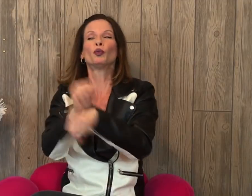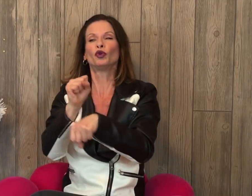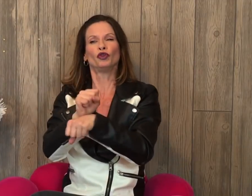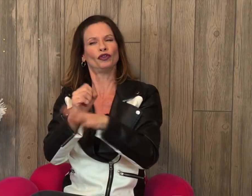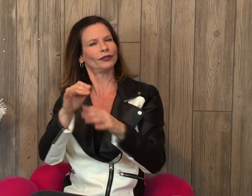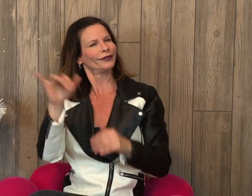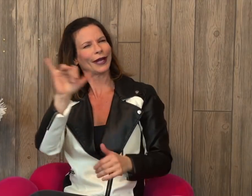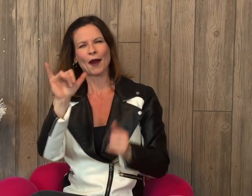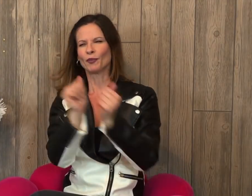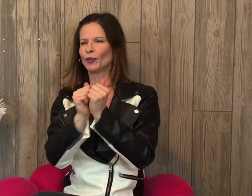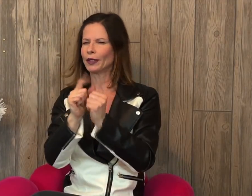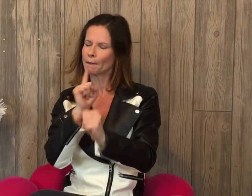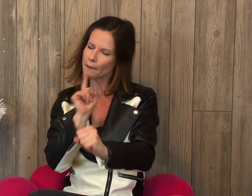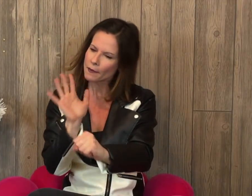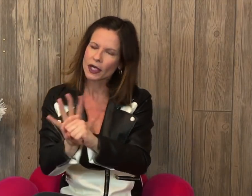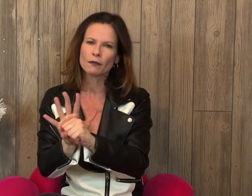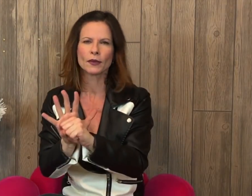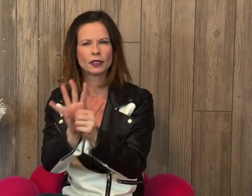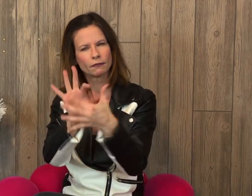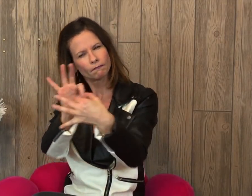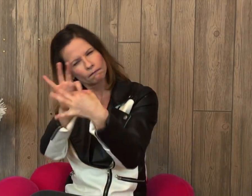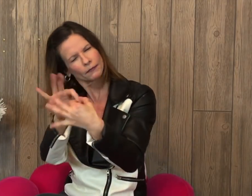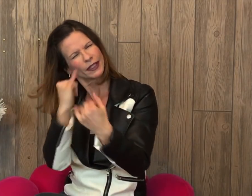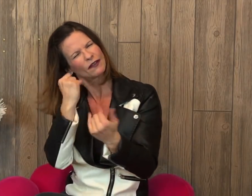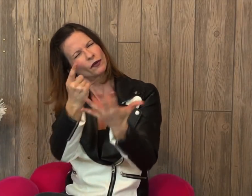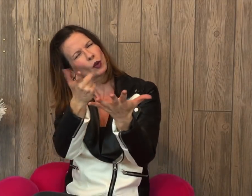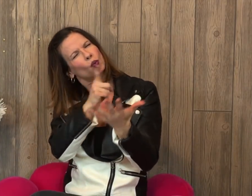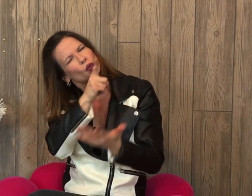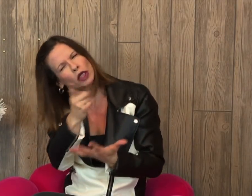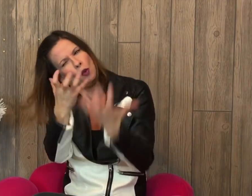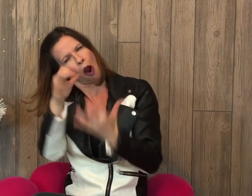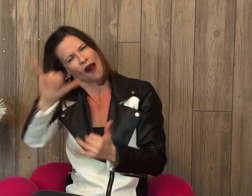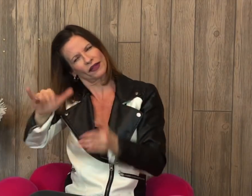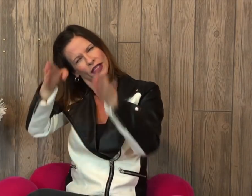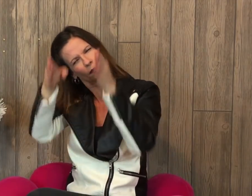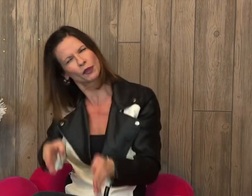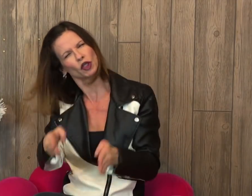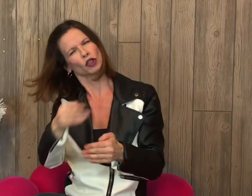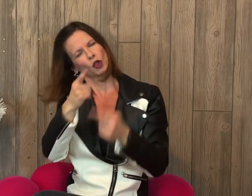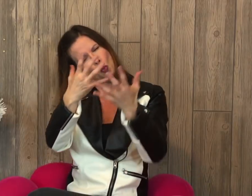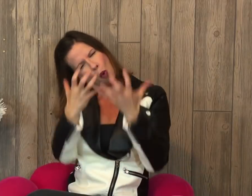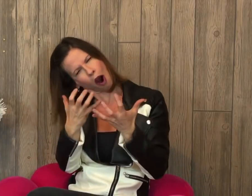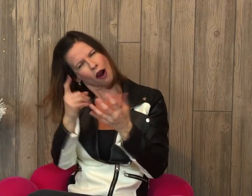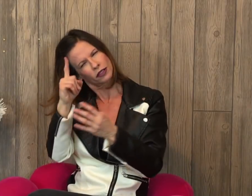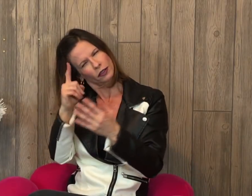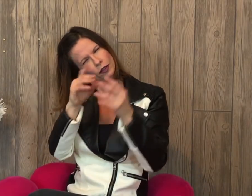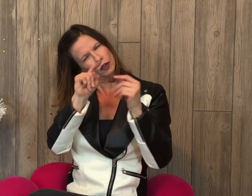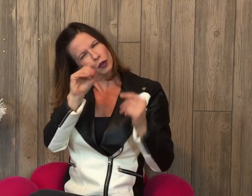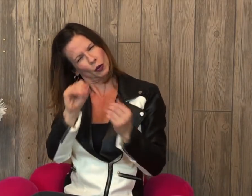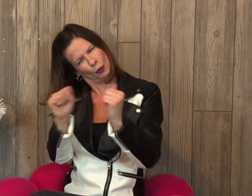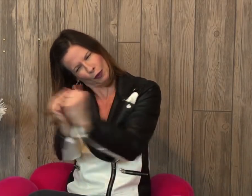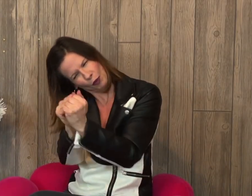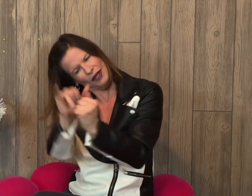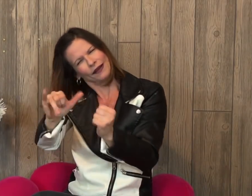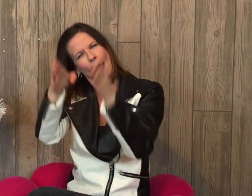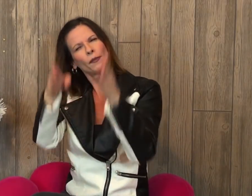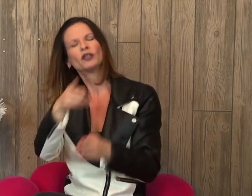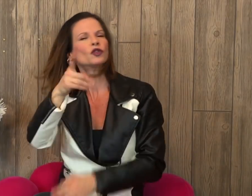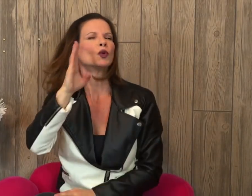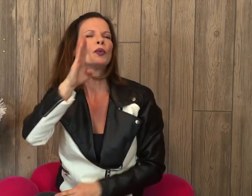go to work. It's the same with commitments and relationships. If you really want this person, You want it to work? You'll